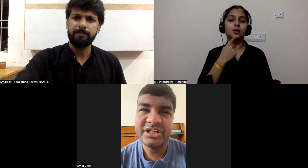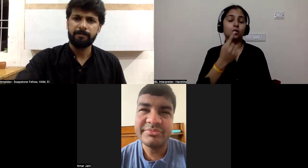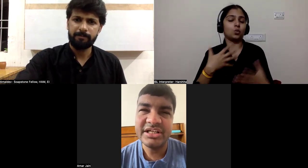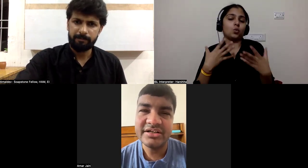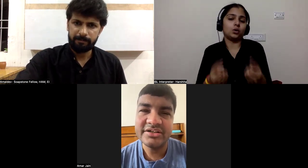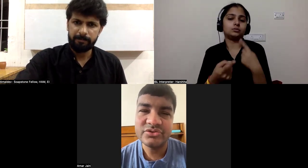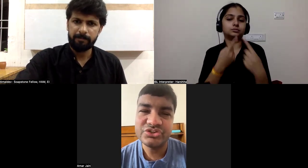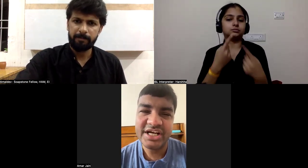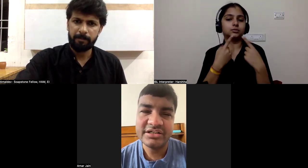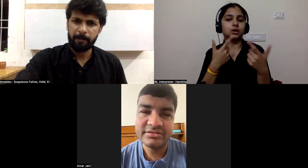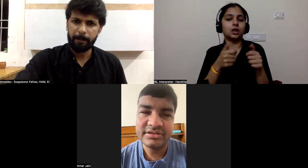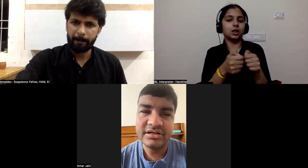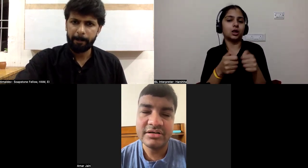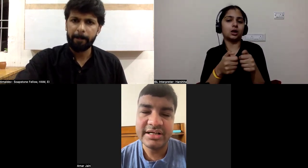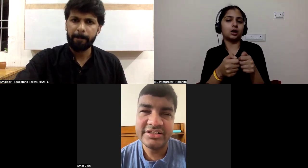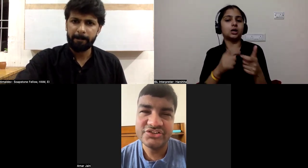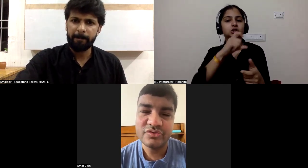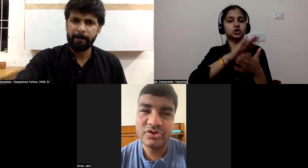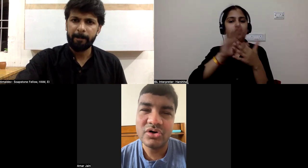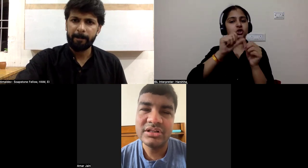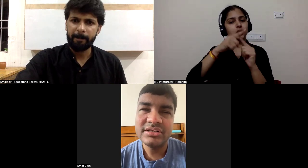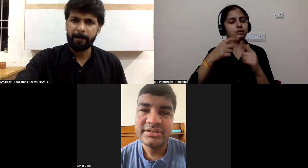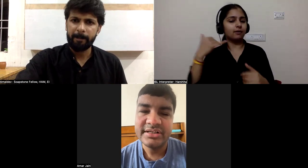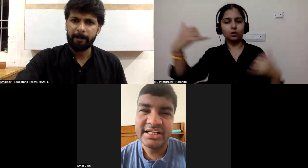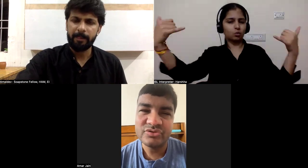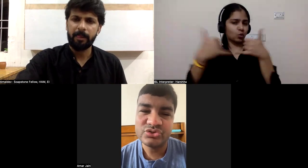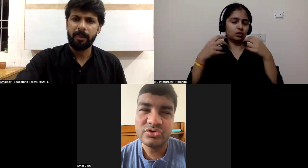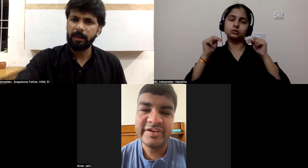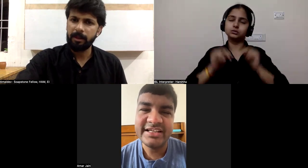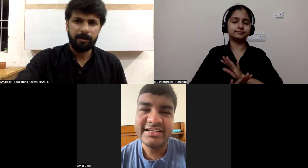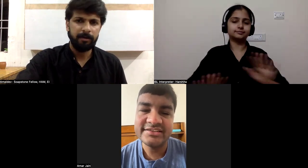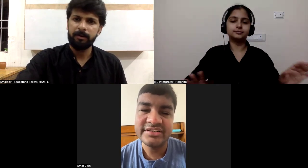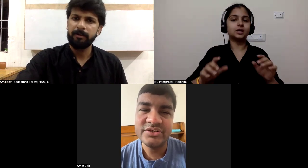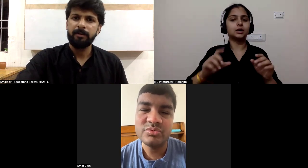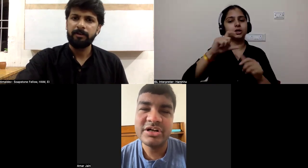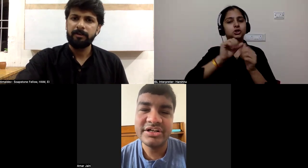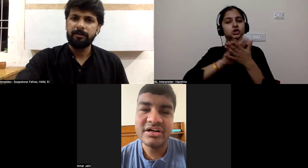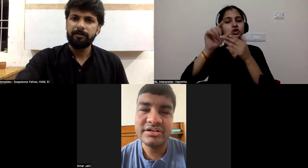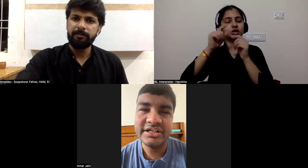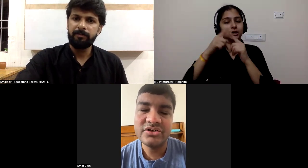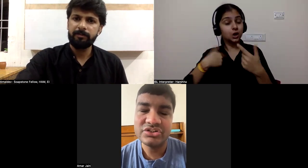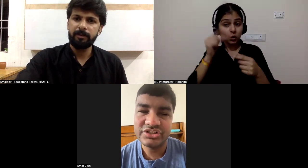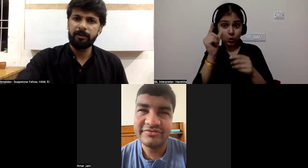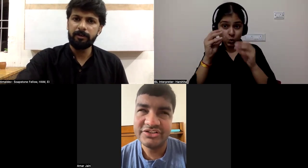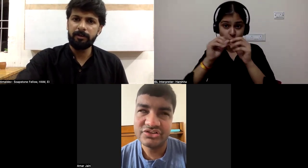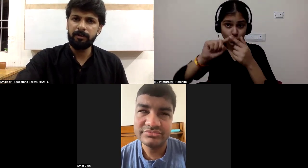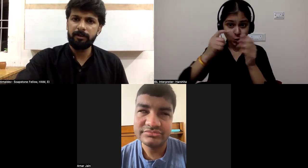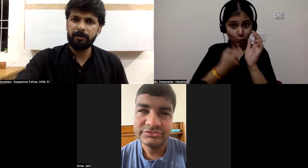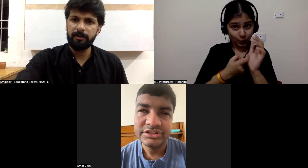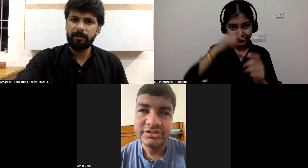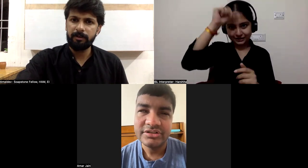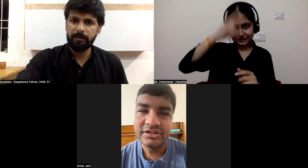want to be communicated through chat instead of a call. And I was told very recently Uber India did launch that